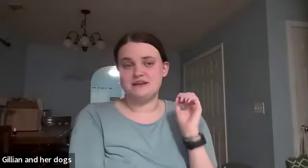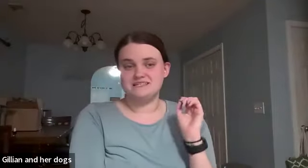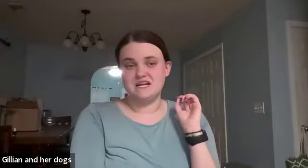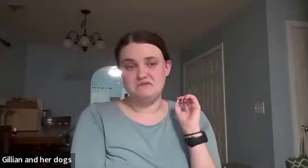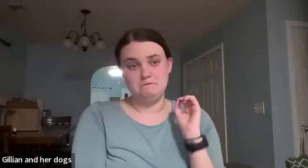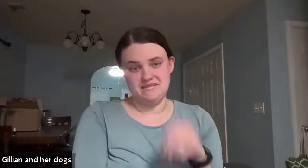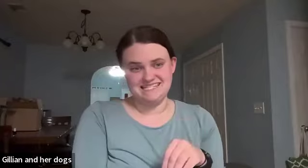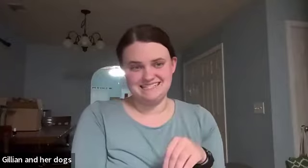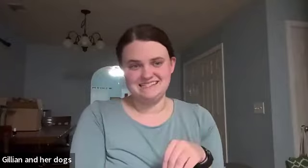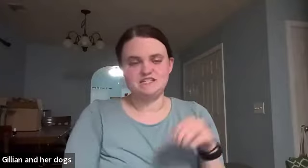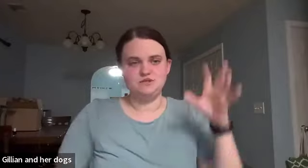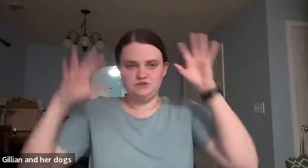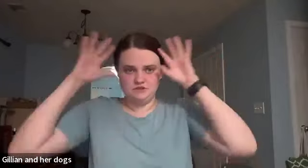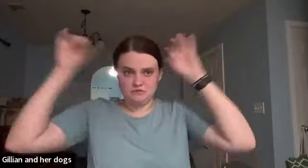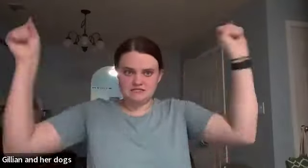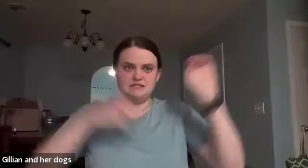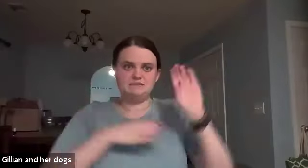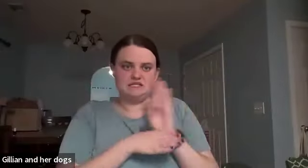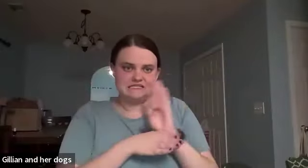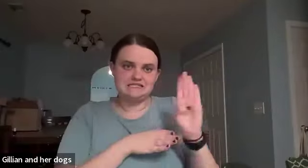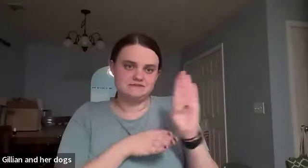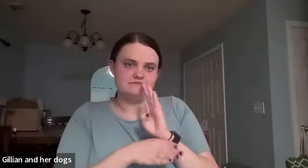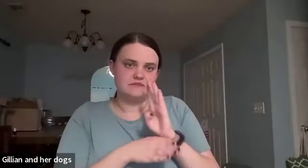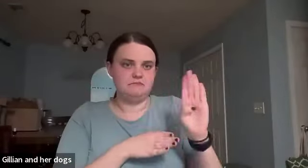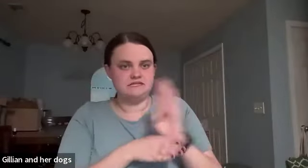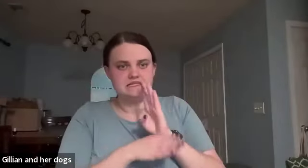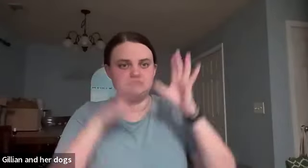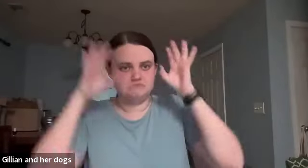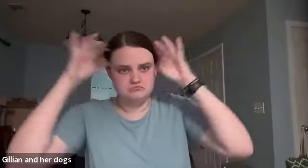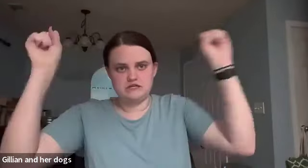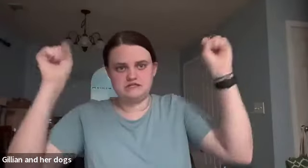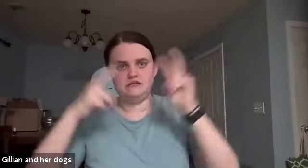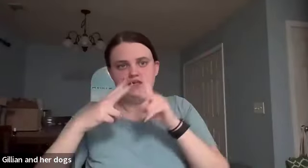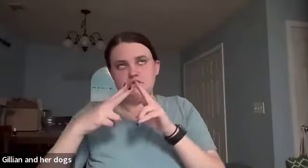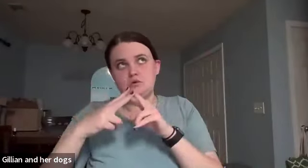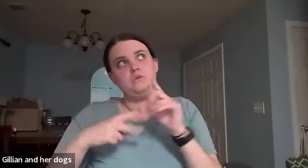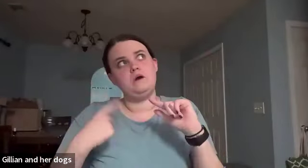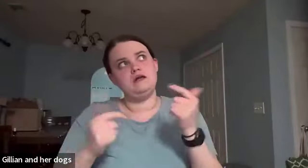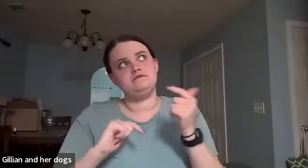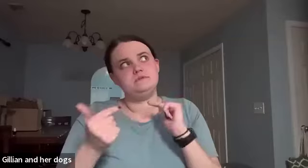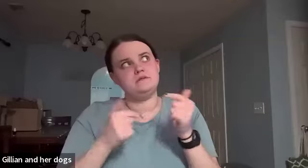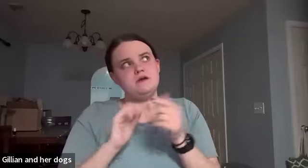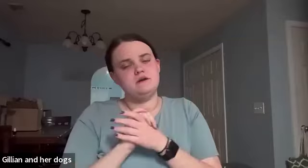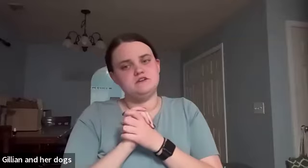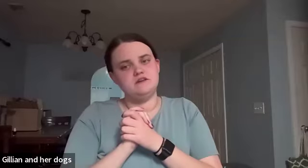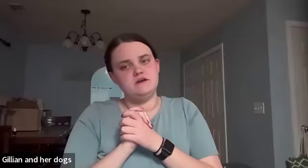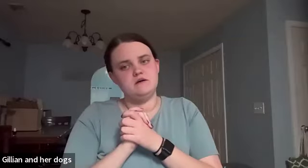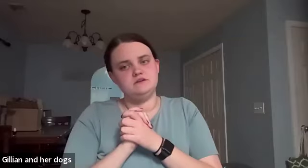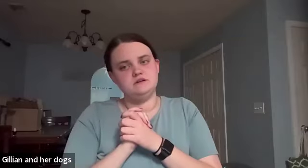the president of a business, that's when you would do like president business, like business president. Either way, flipping them that way. I'm trying to think of how I would do